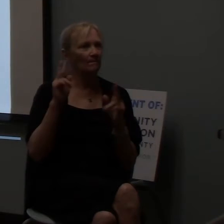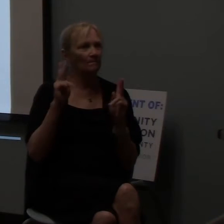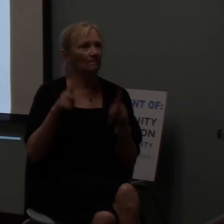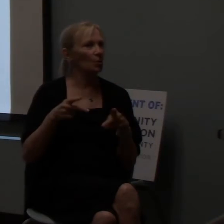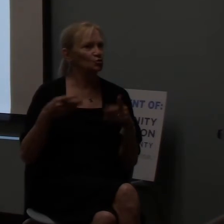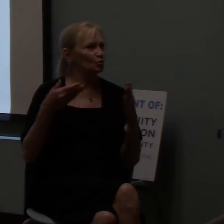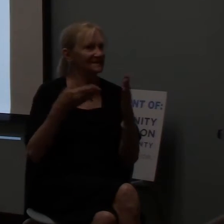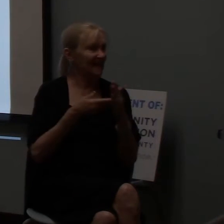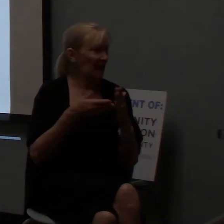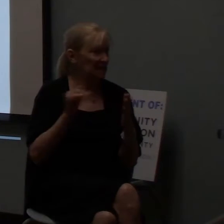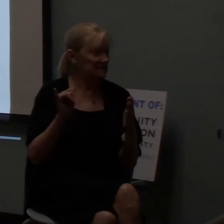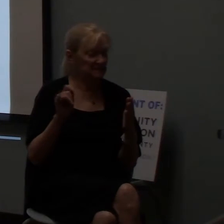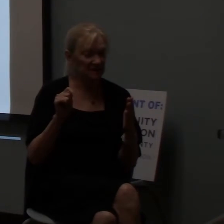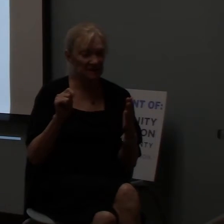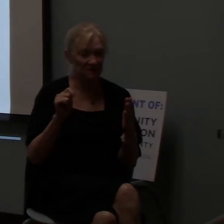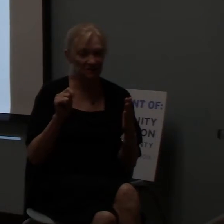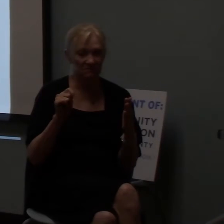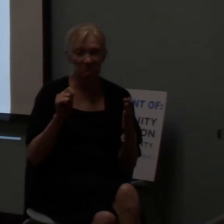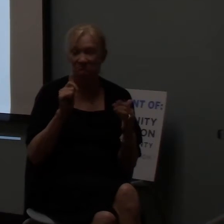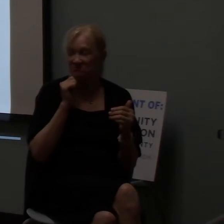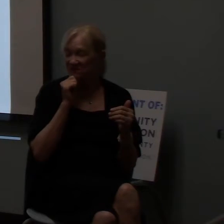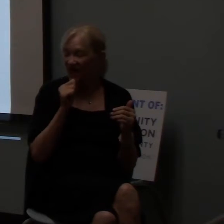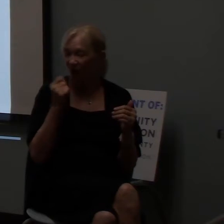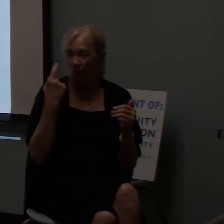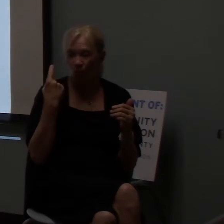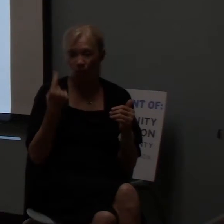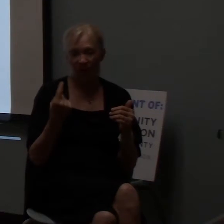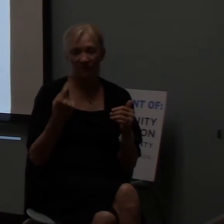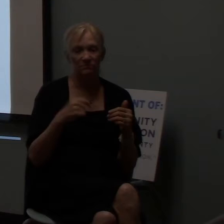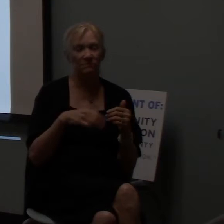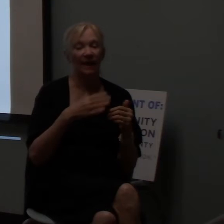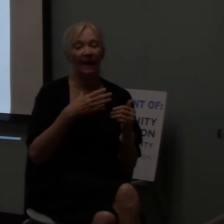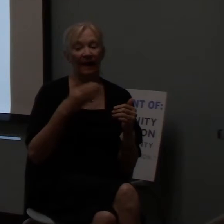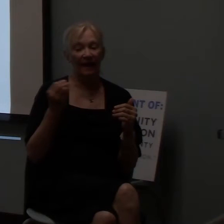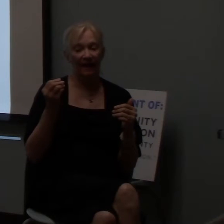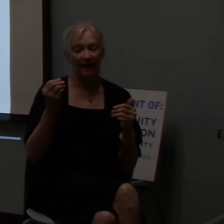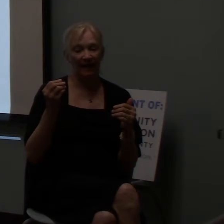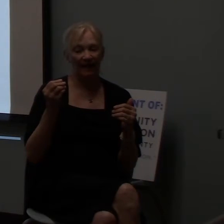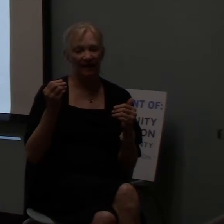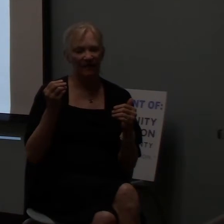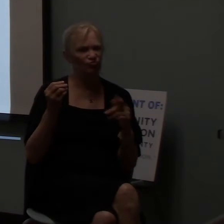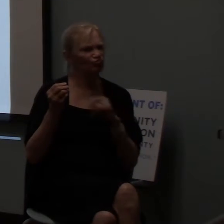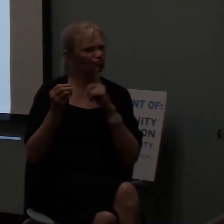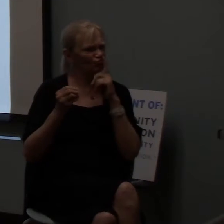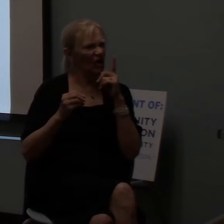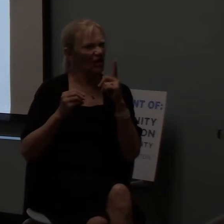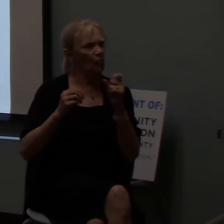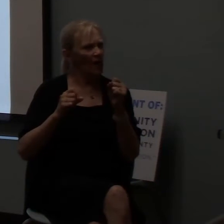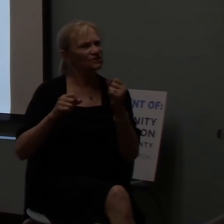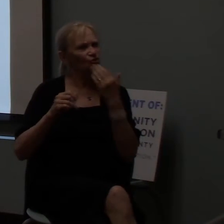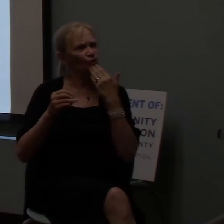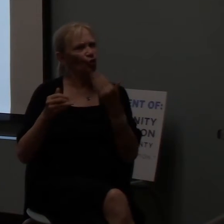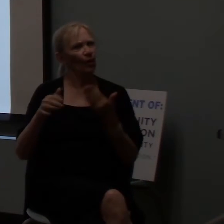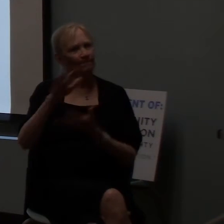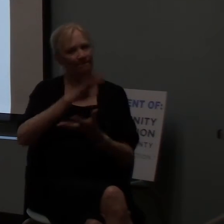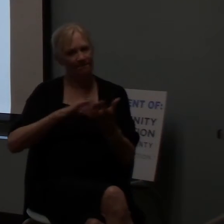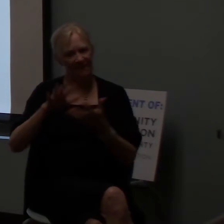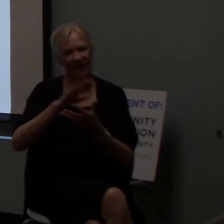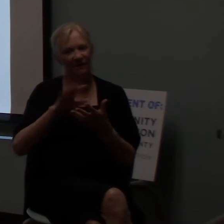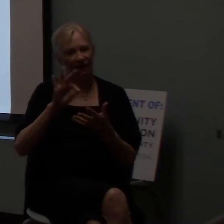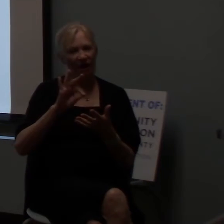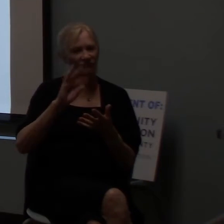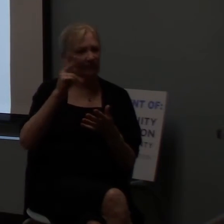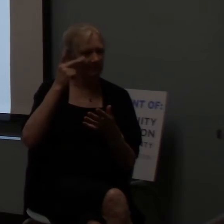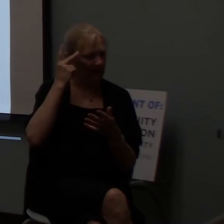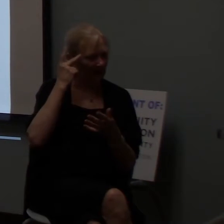ballot issue, not one. And as I say, it was a broad mix of the population of both of the political